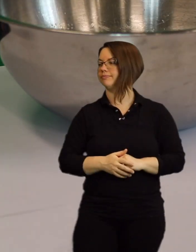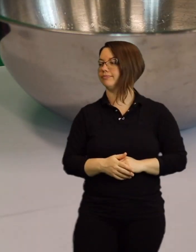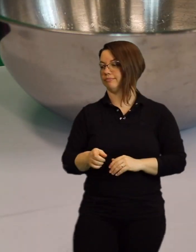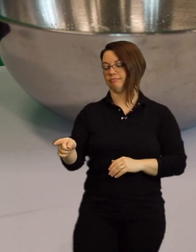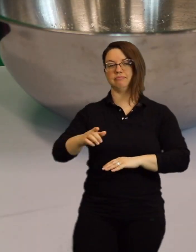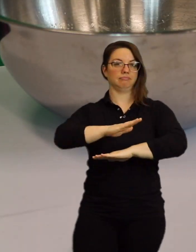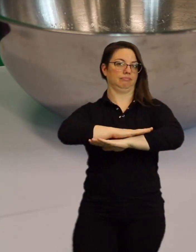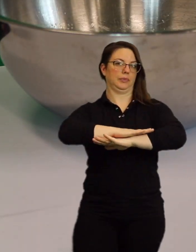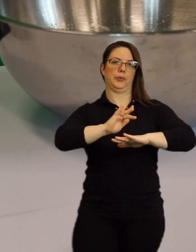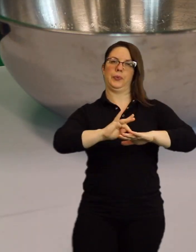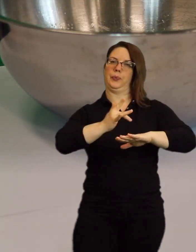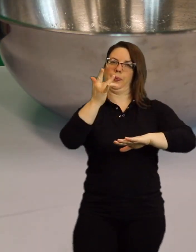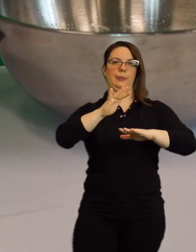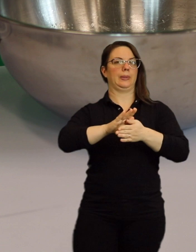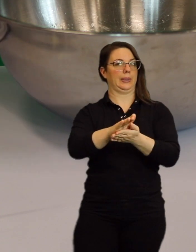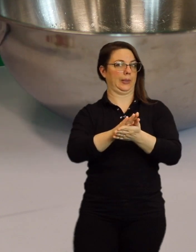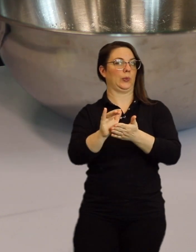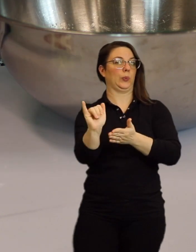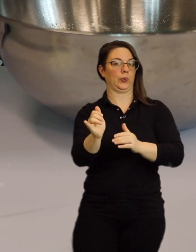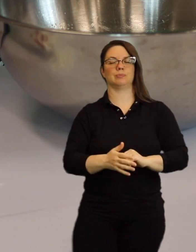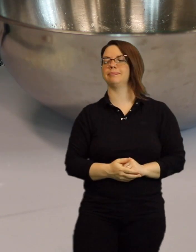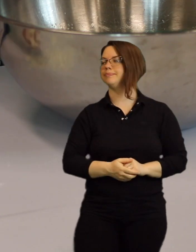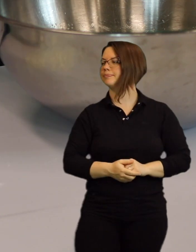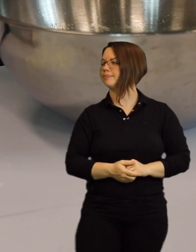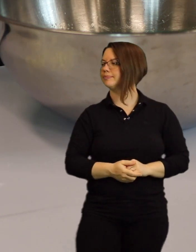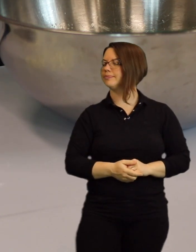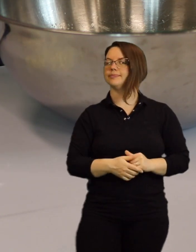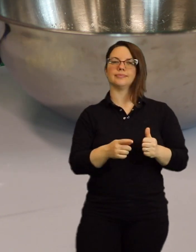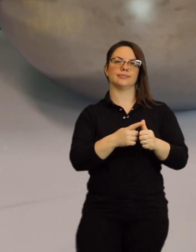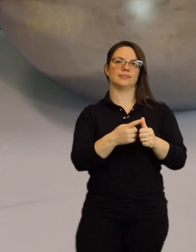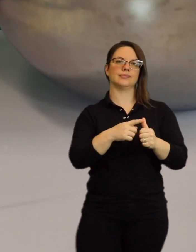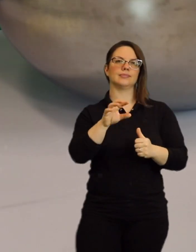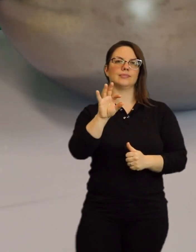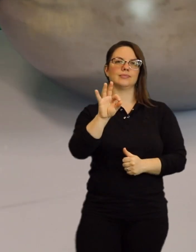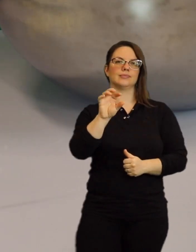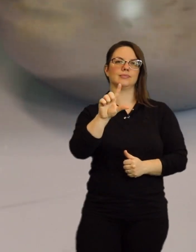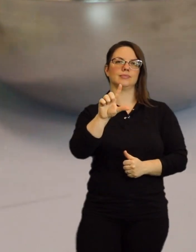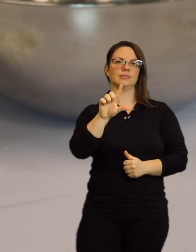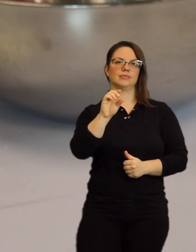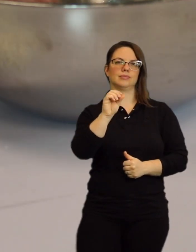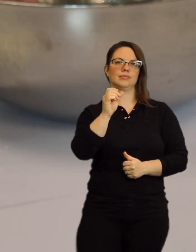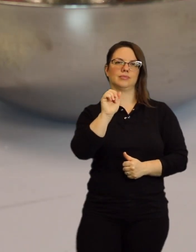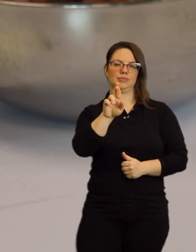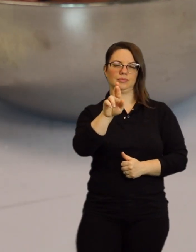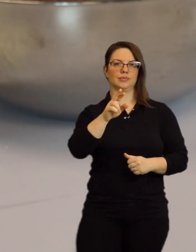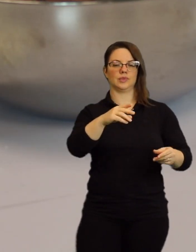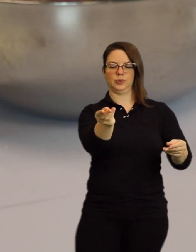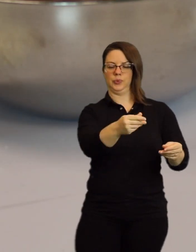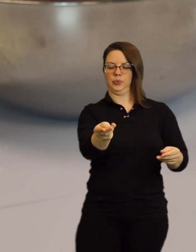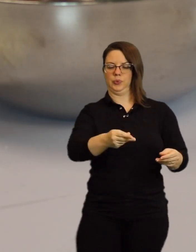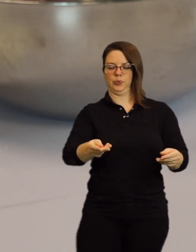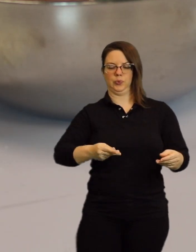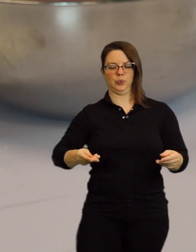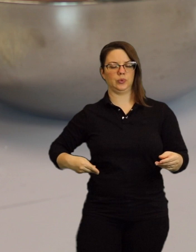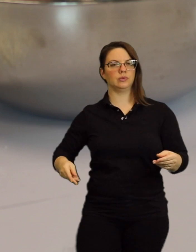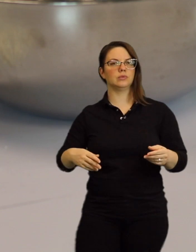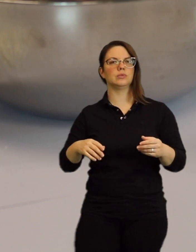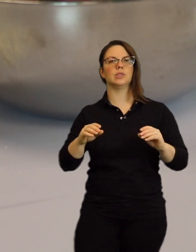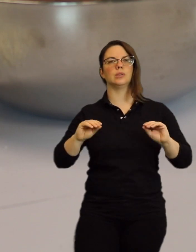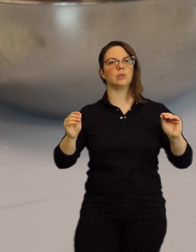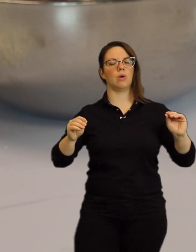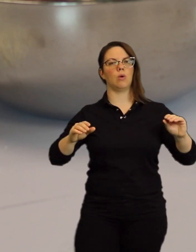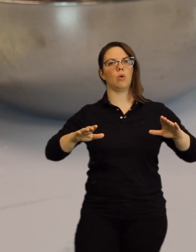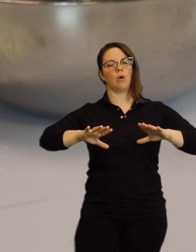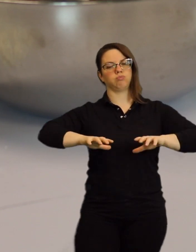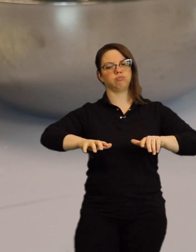going to take a little bit of flour and we're just going to spread it onto the table so nothing sticks. And then we're going to